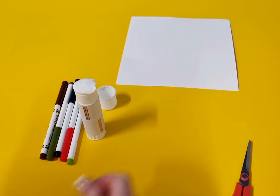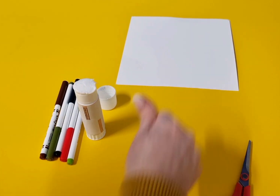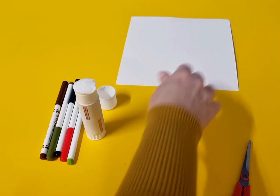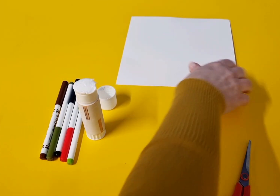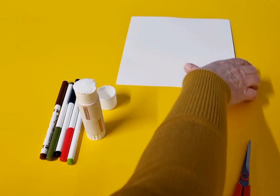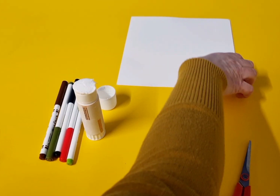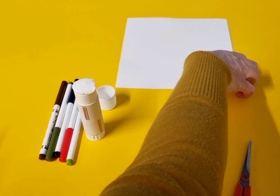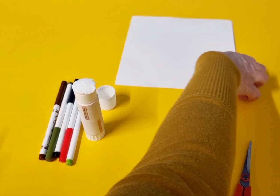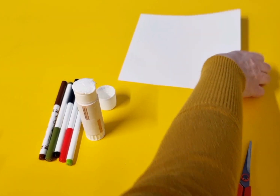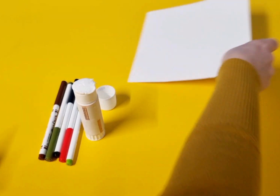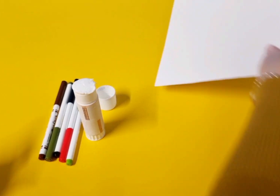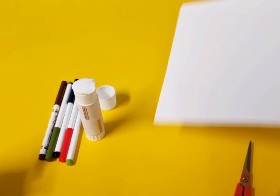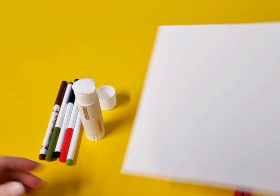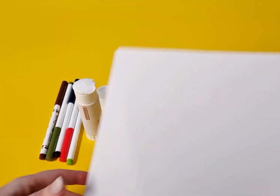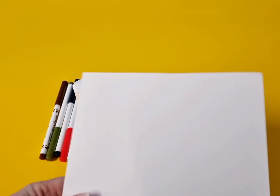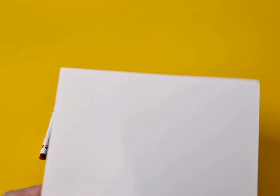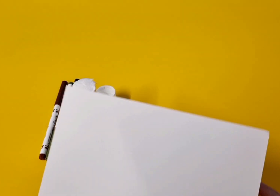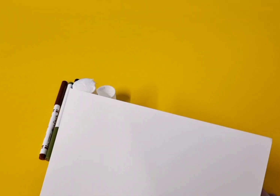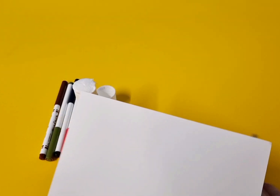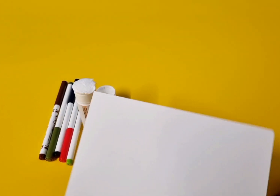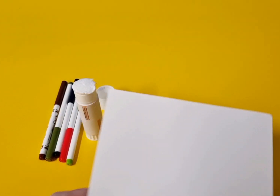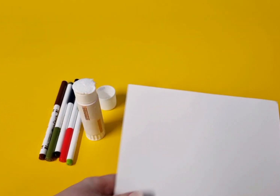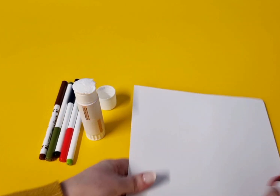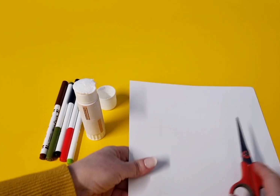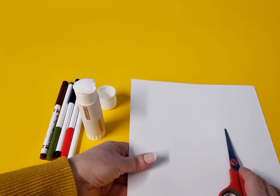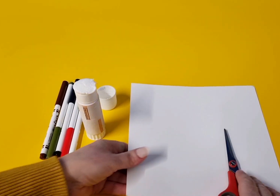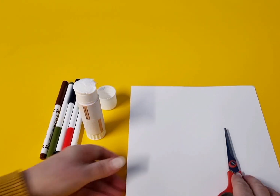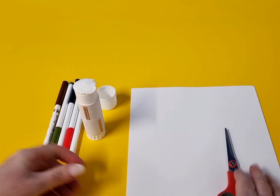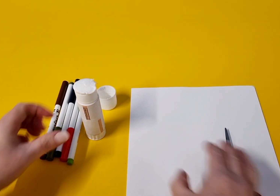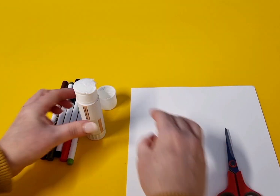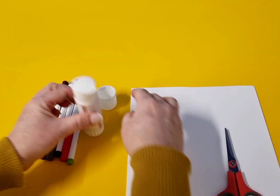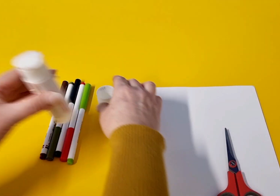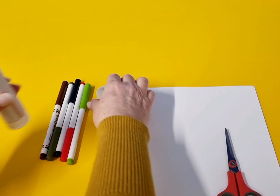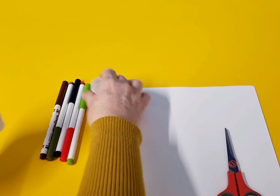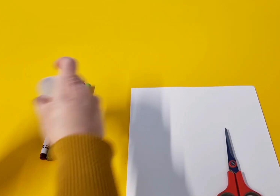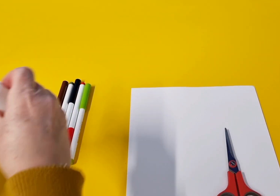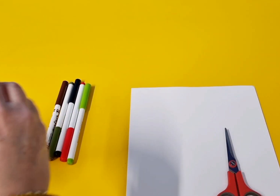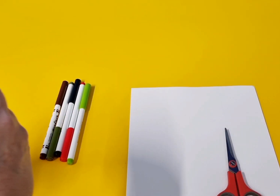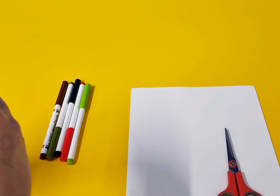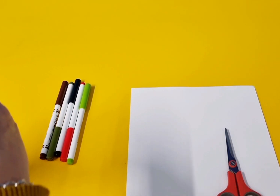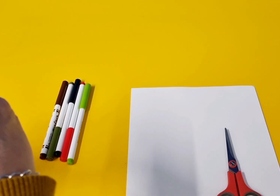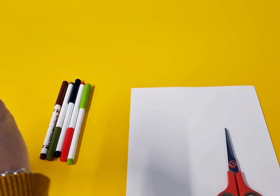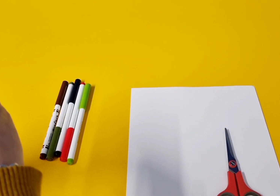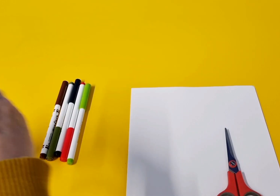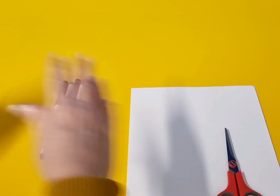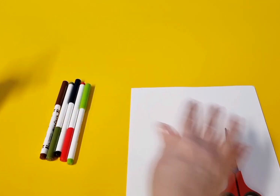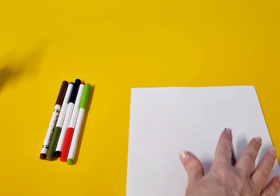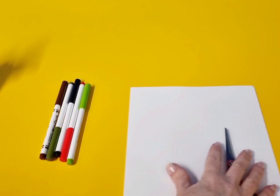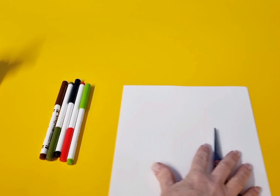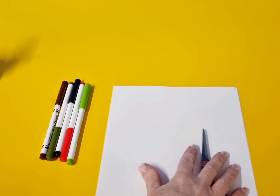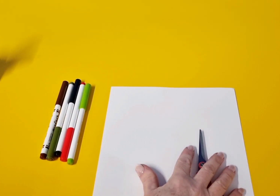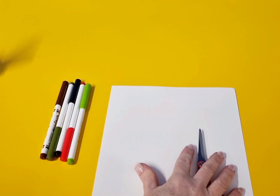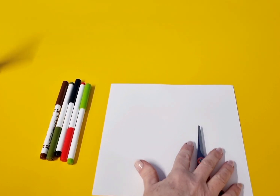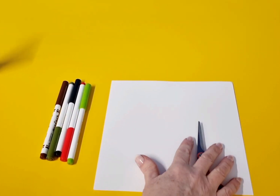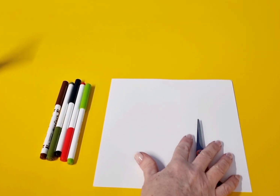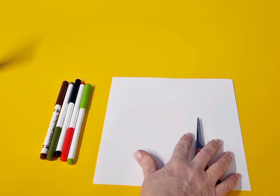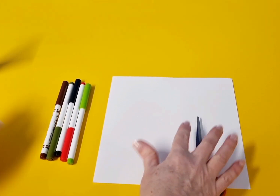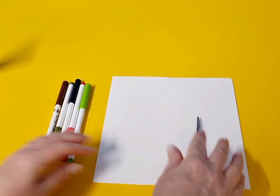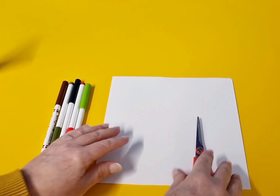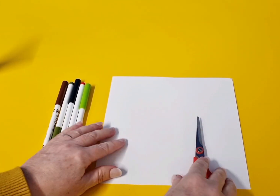that there. And on this one, I'm going to draw my apple. Let me just pop my glue away. And